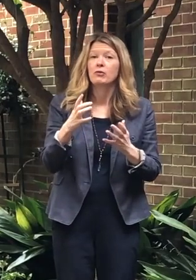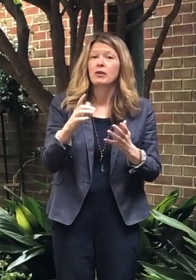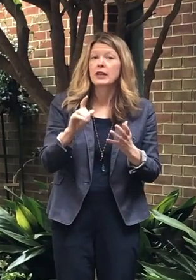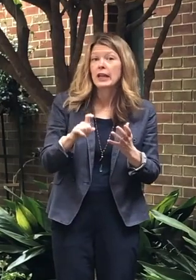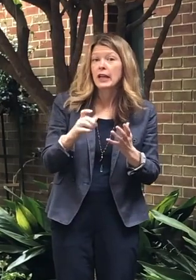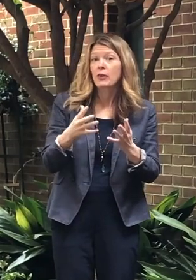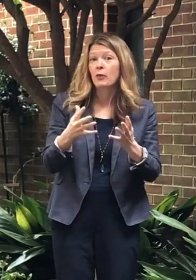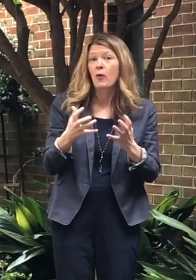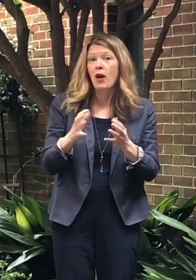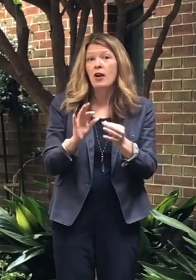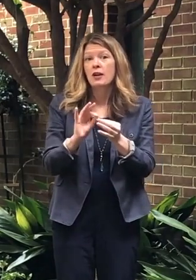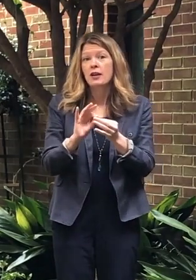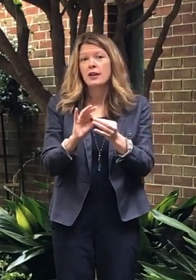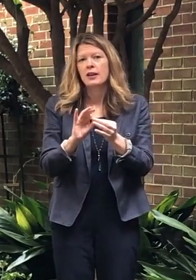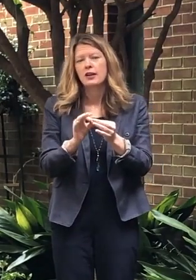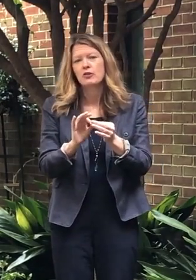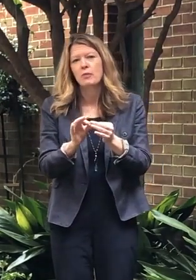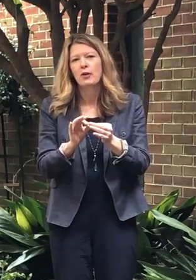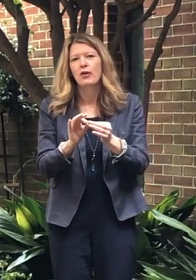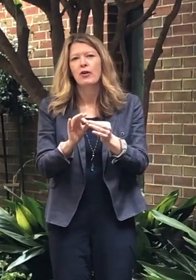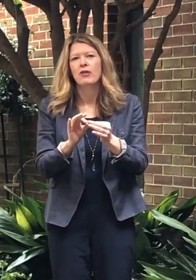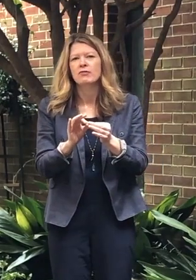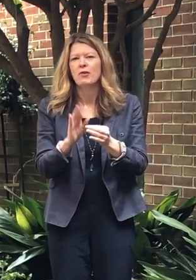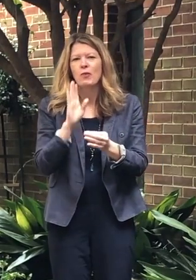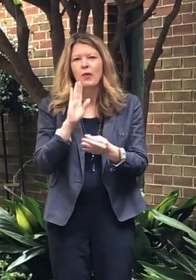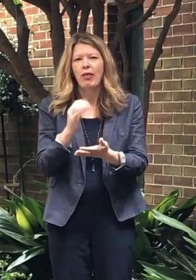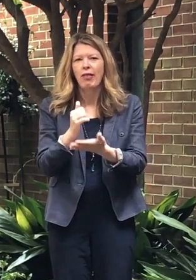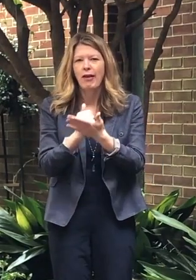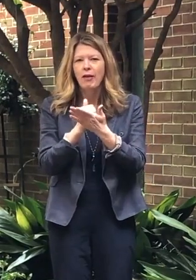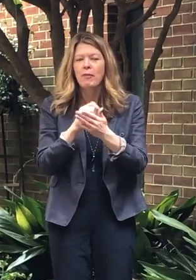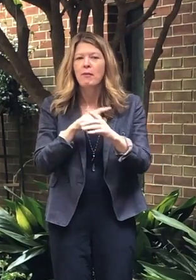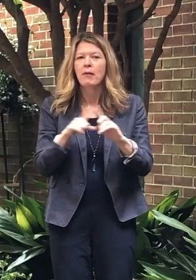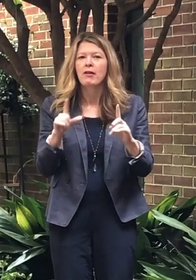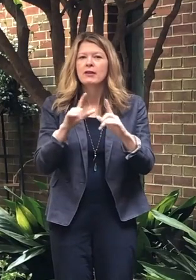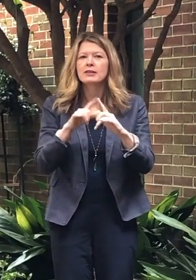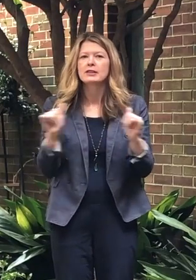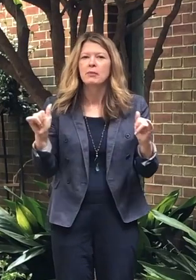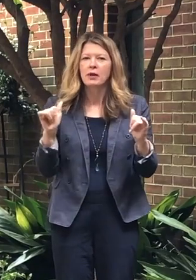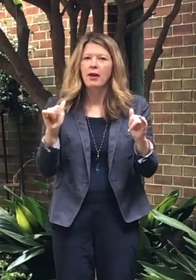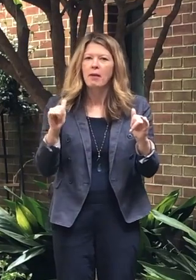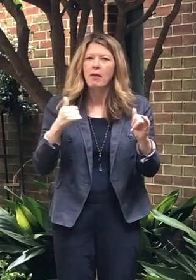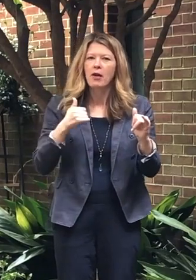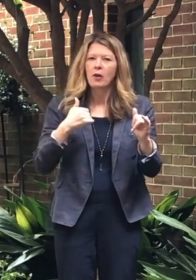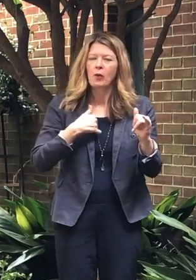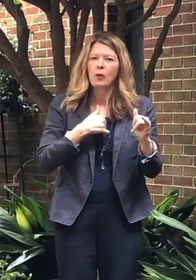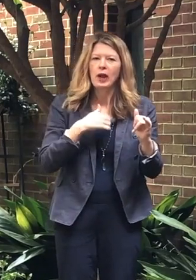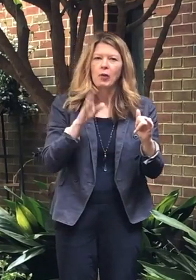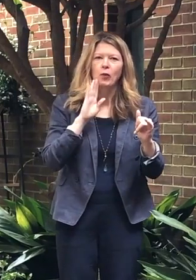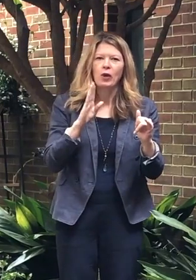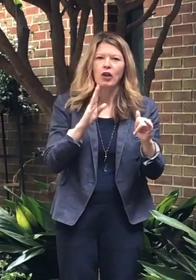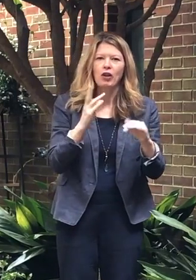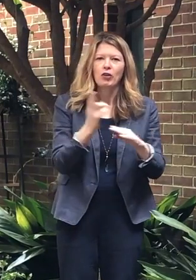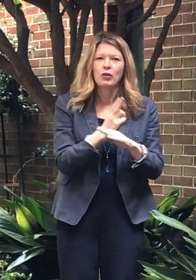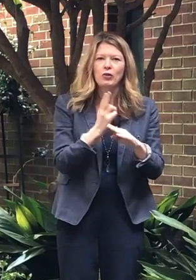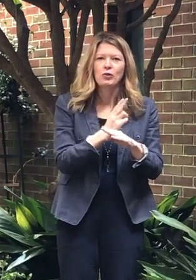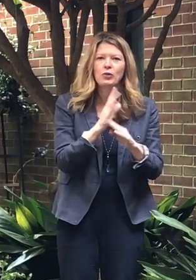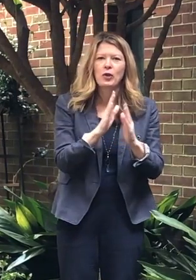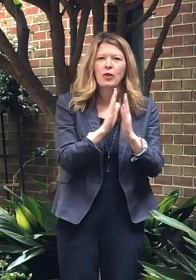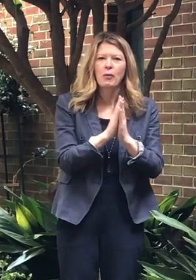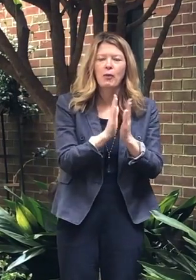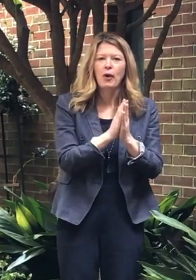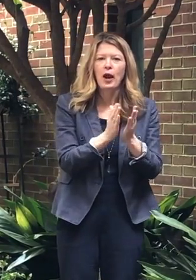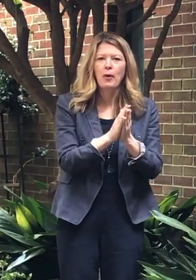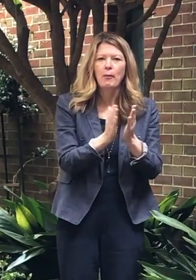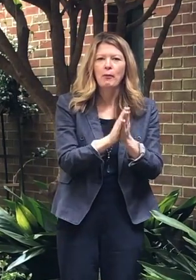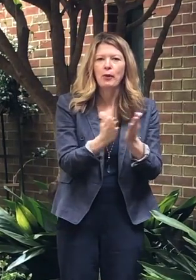as for folks who are learning to pray using the prayer book. We'll begin on page 115